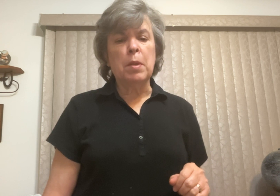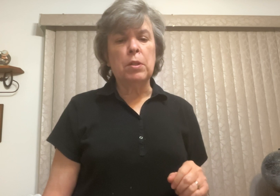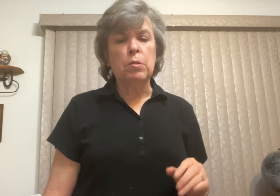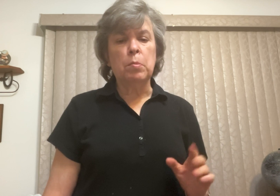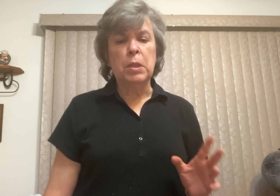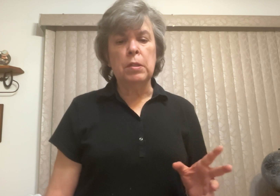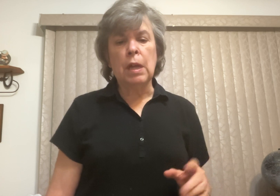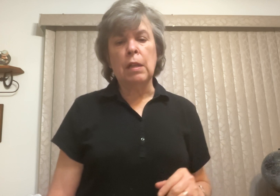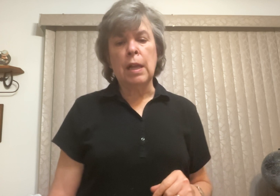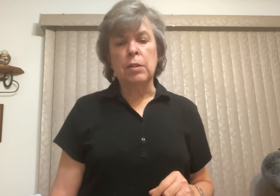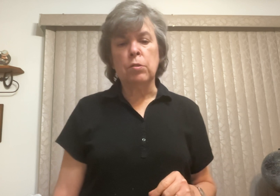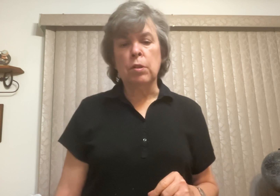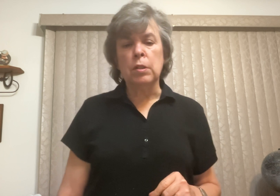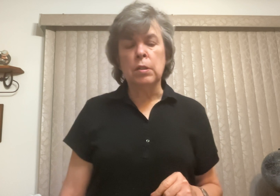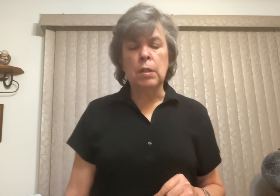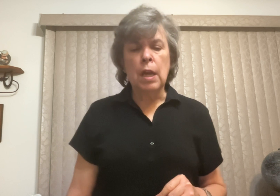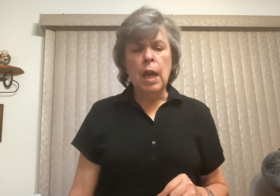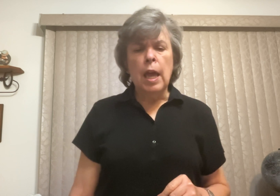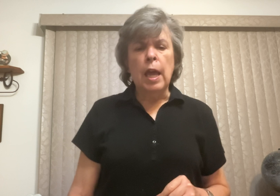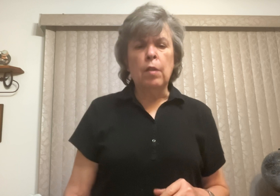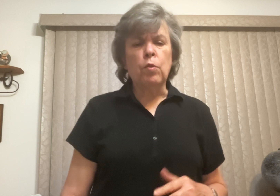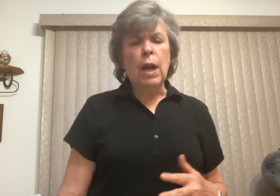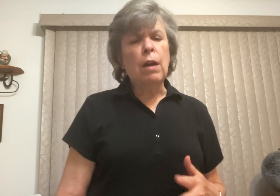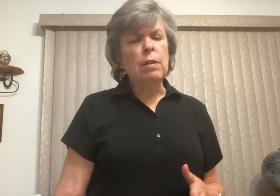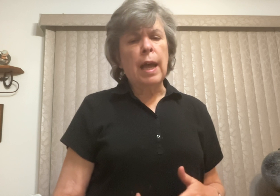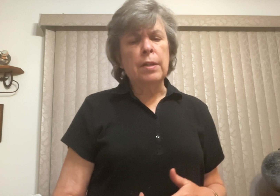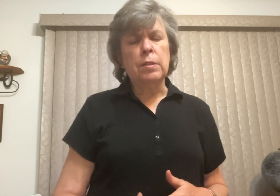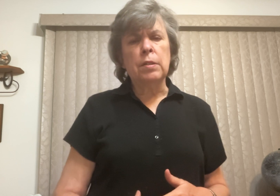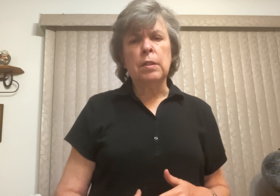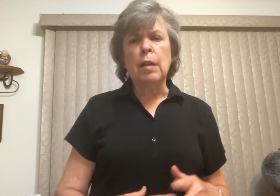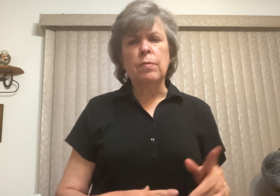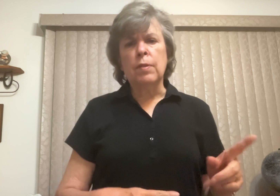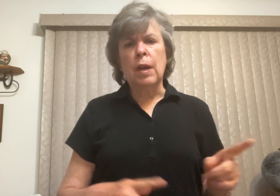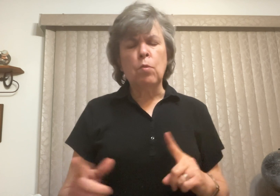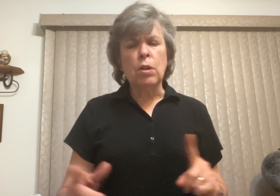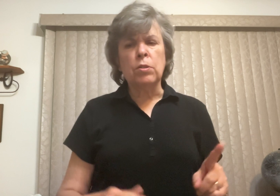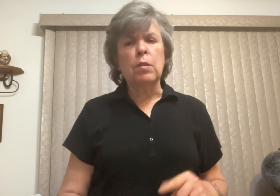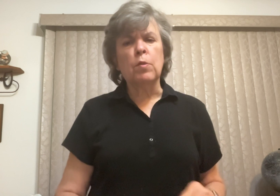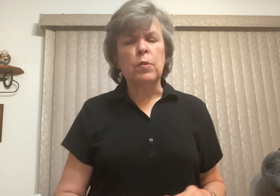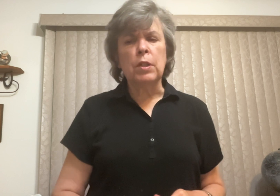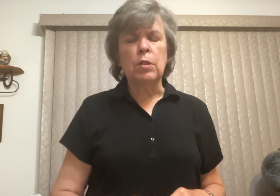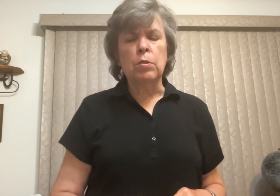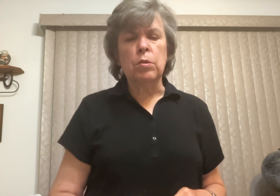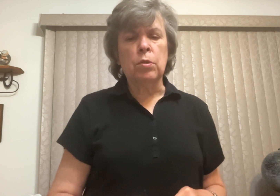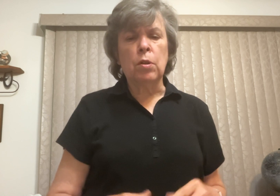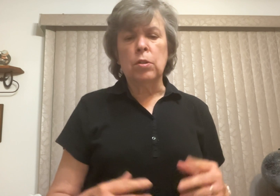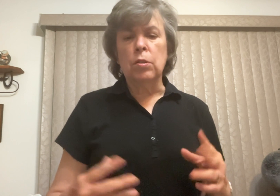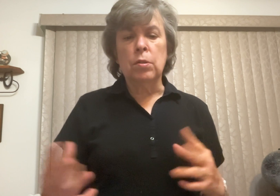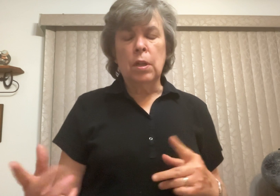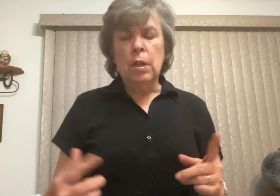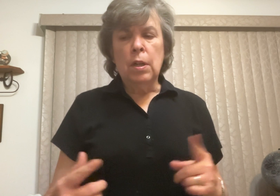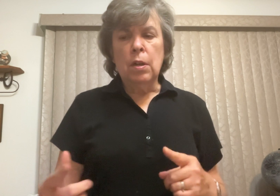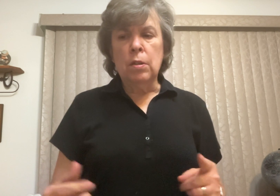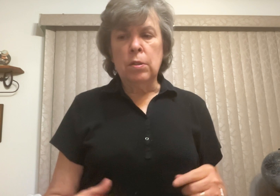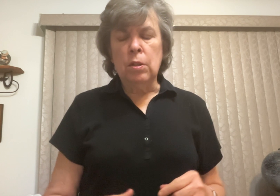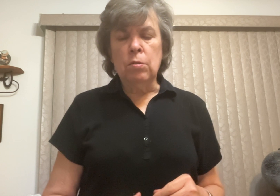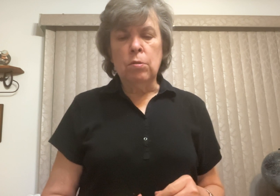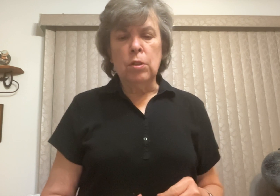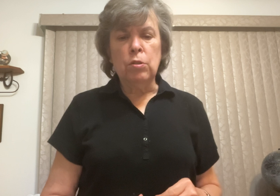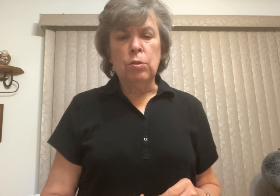do peace outlasts darkness. And for outlast, and I've watched several videos on on YouTube